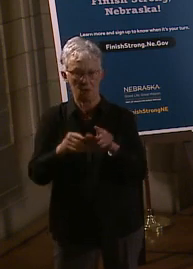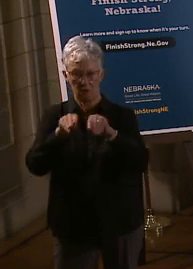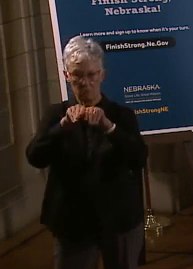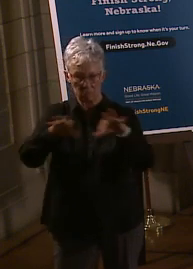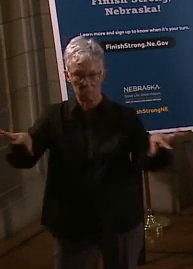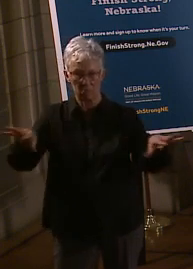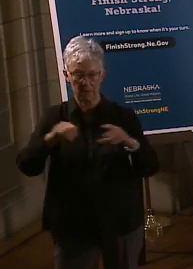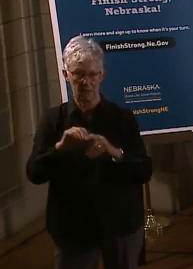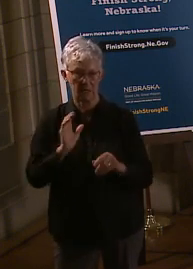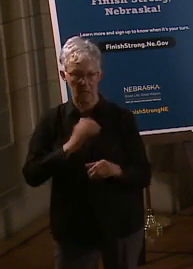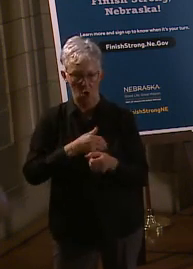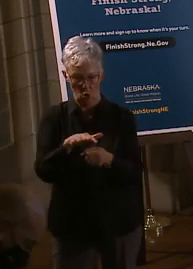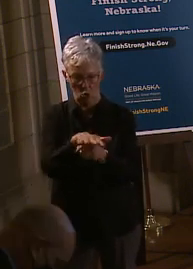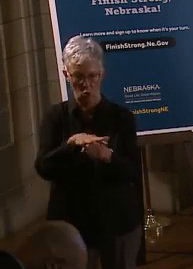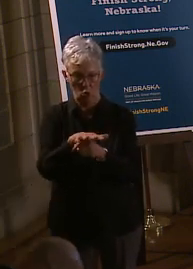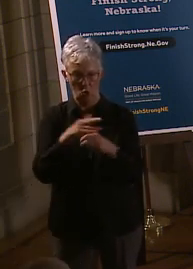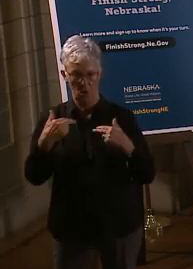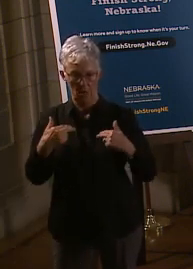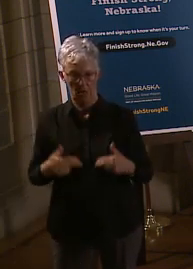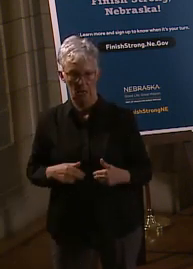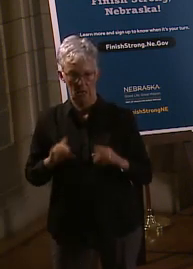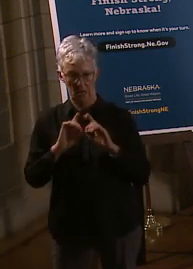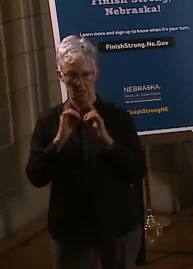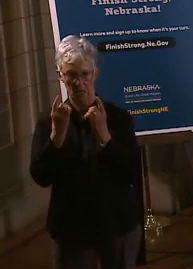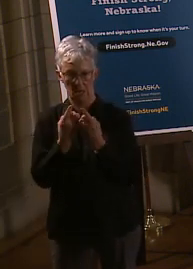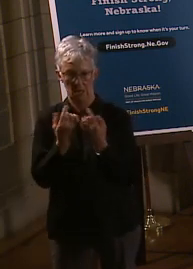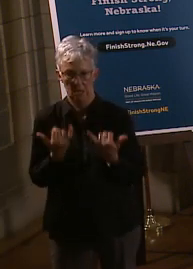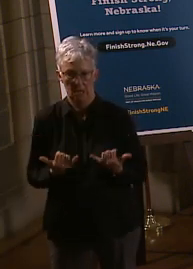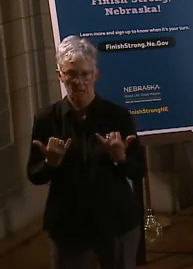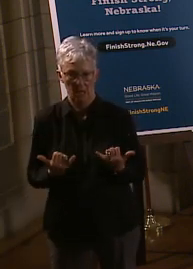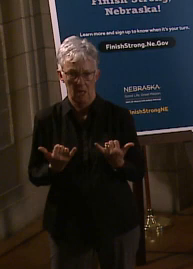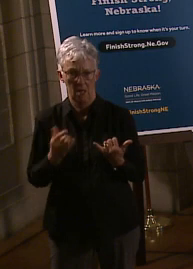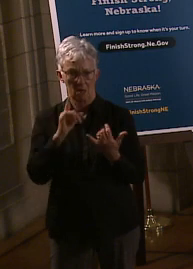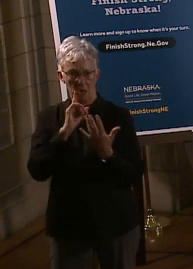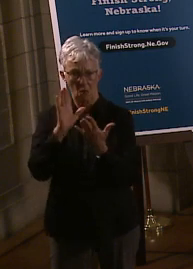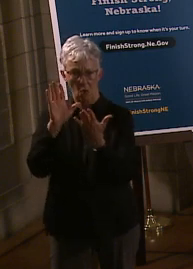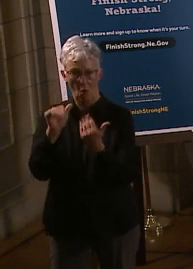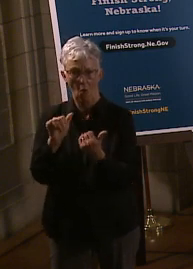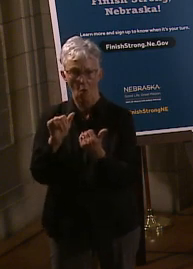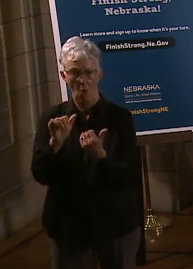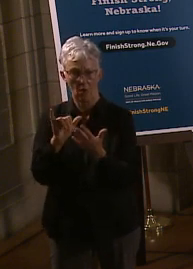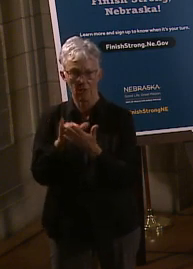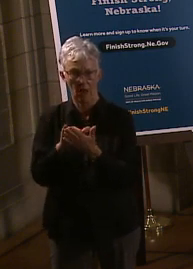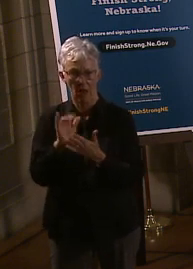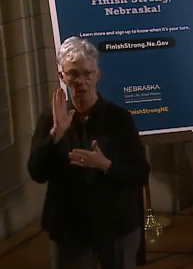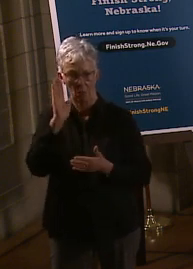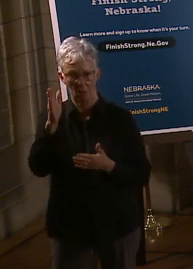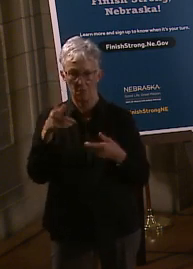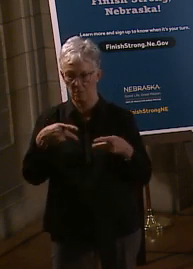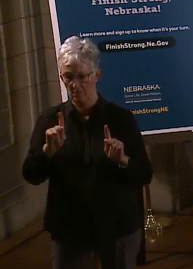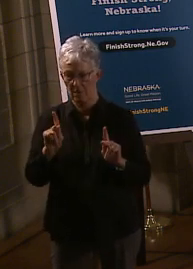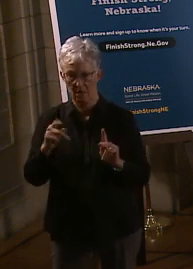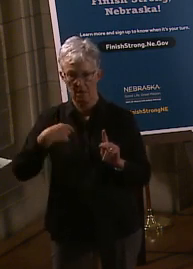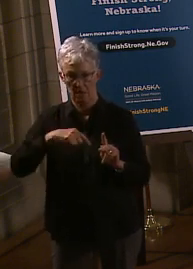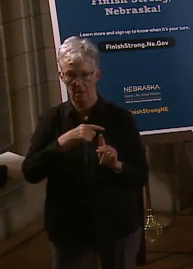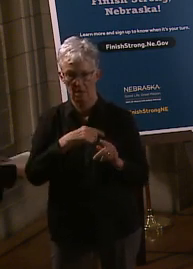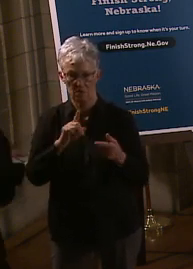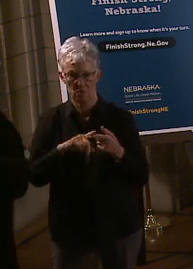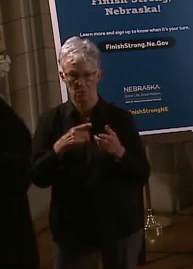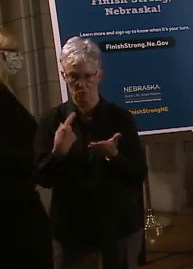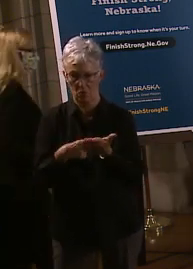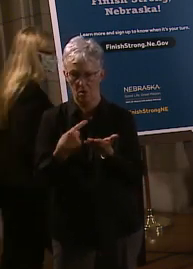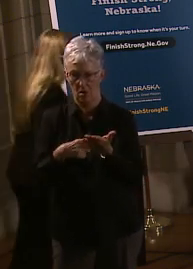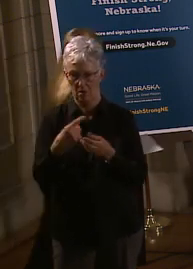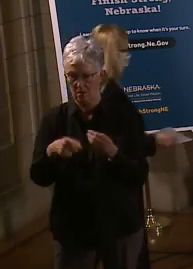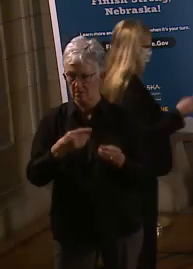now, and we hope to really have this all pulled together by the end of the month. So, Lori, will you please come up and talk to us a little about our software